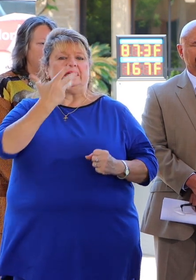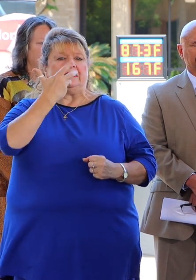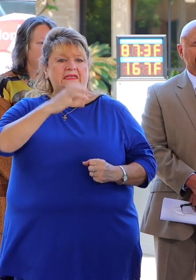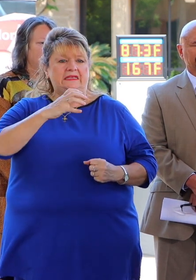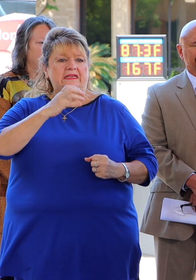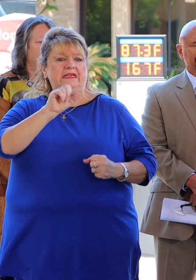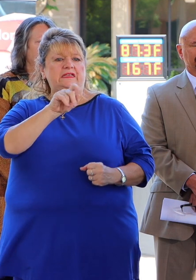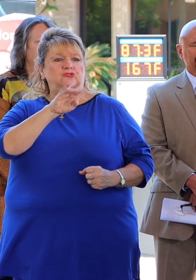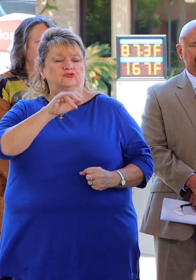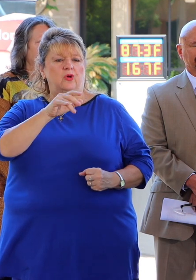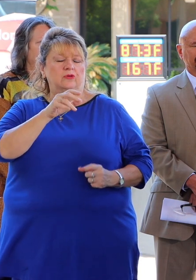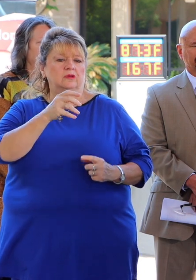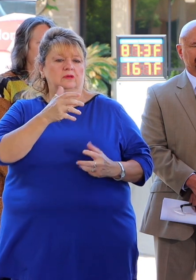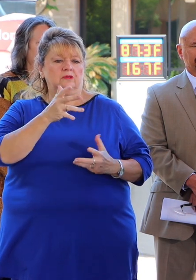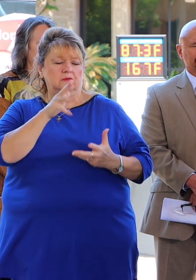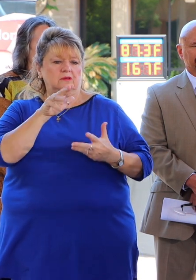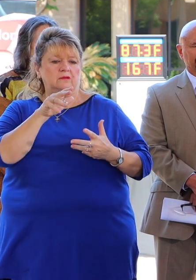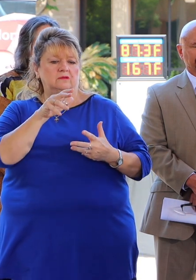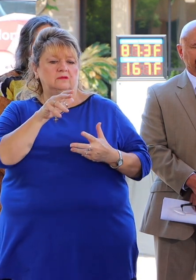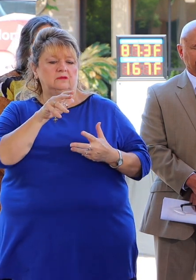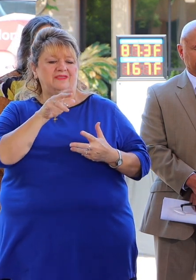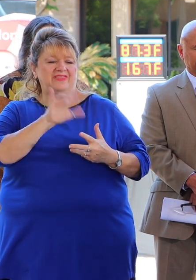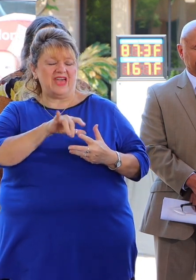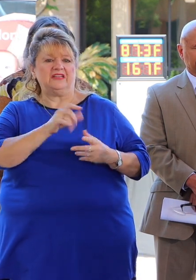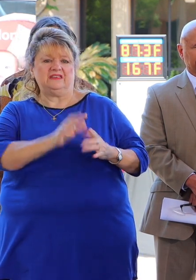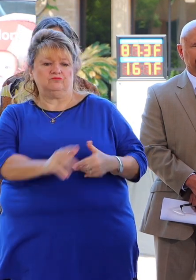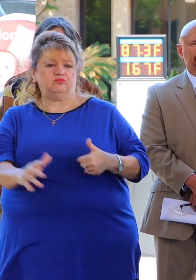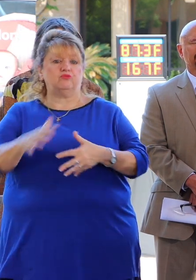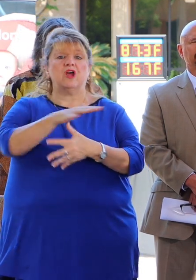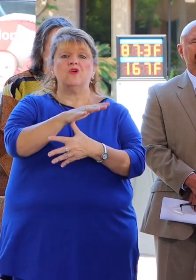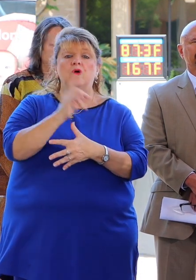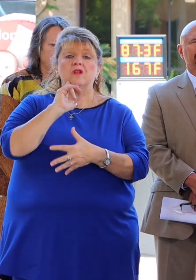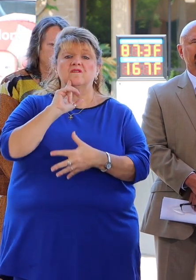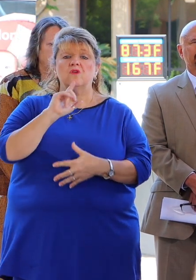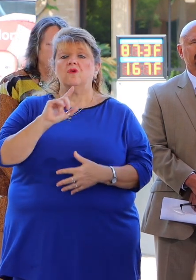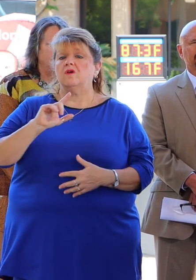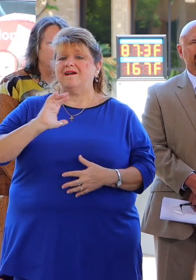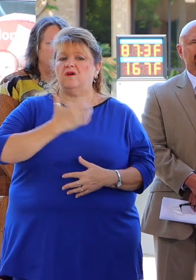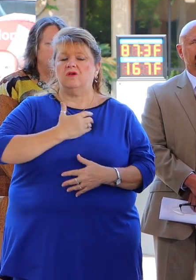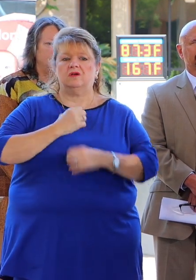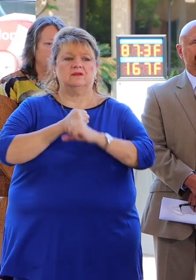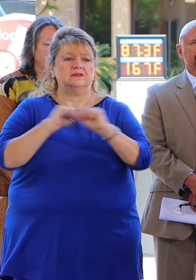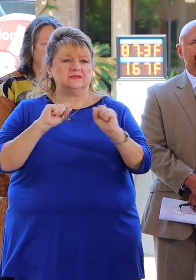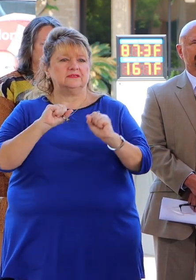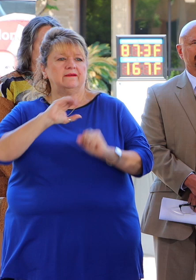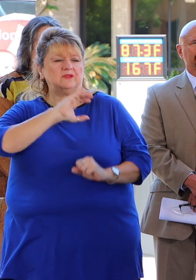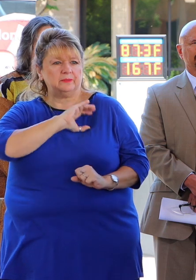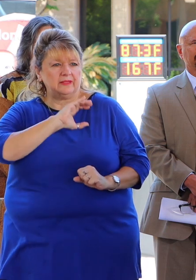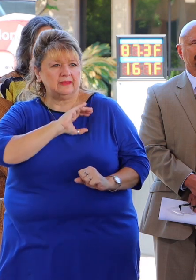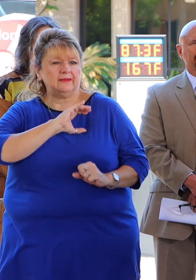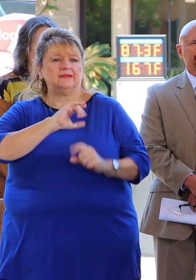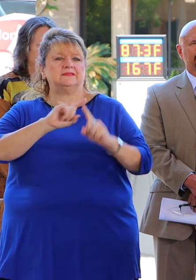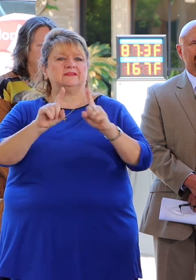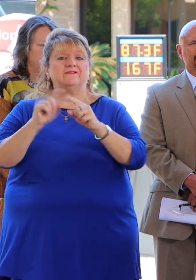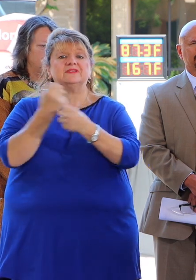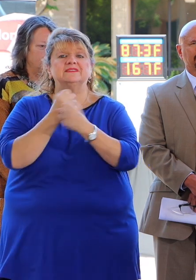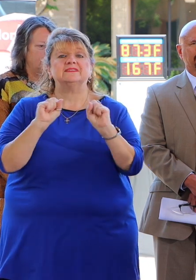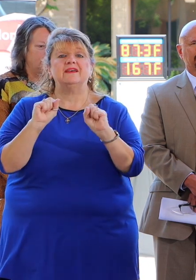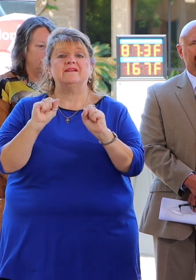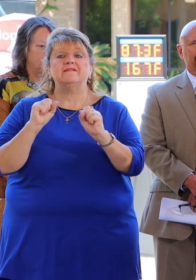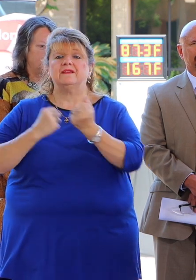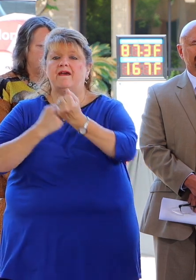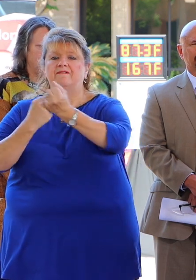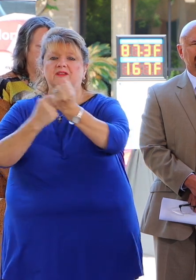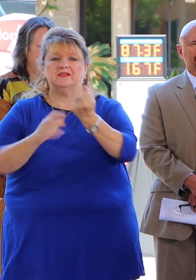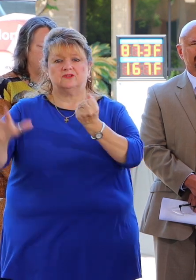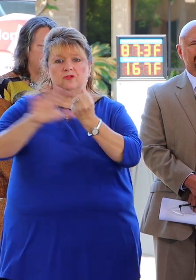heatstroke is a priority for the Louisiana Highway Safety Commission and other public safety advocates in the state of